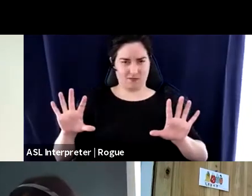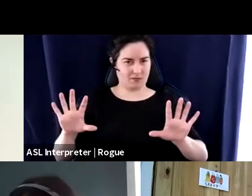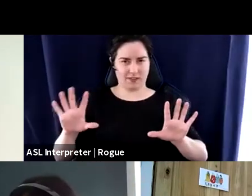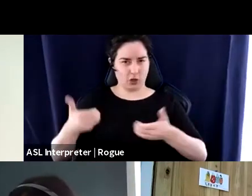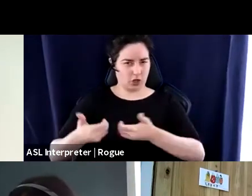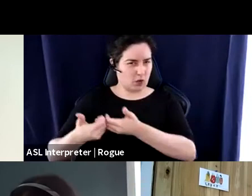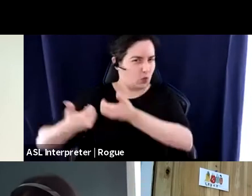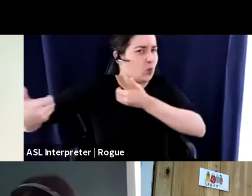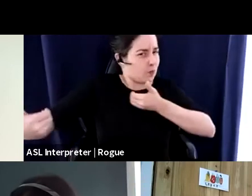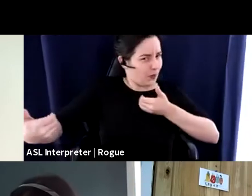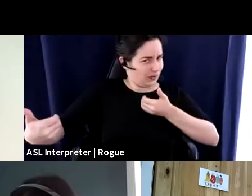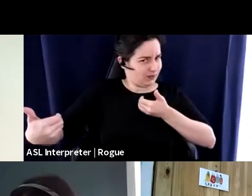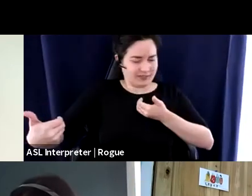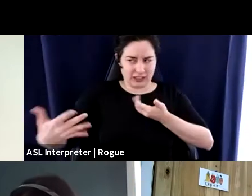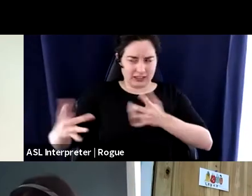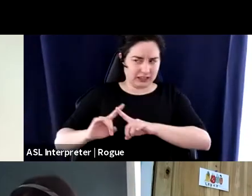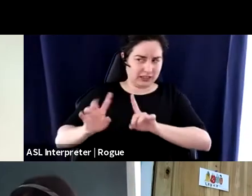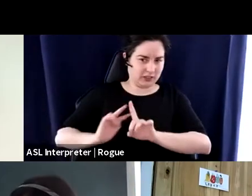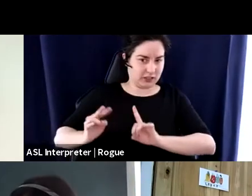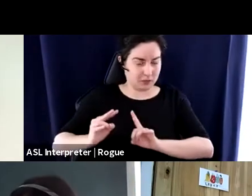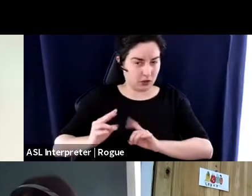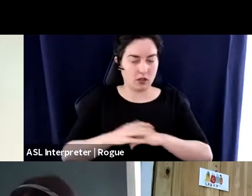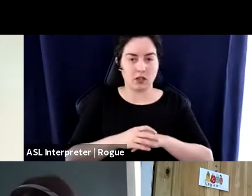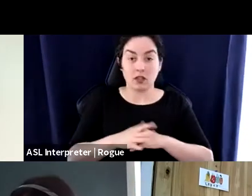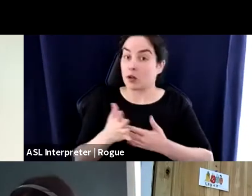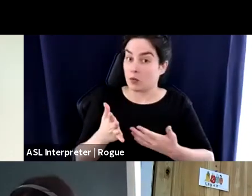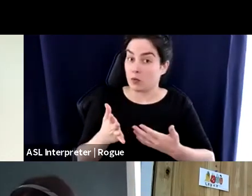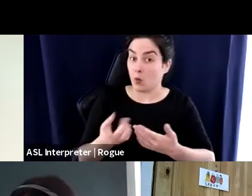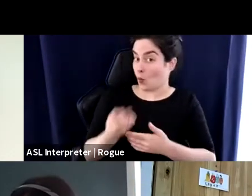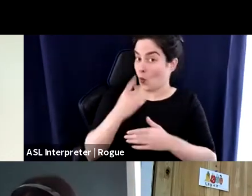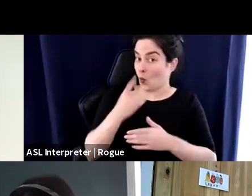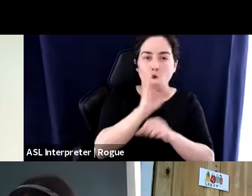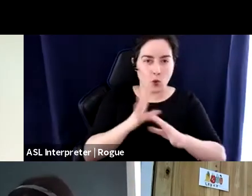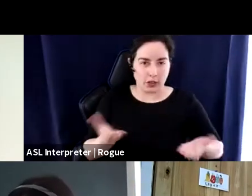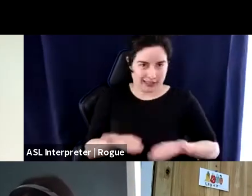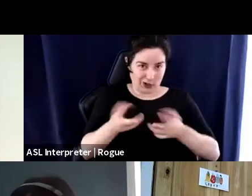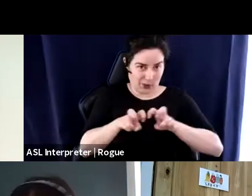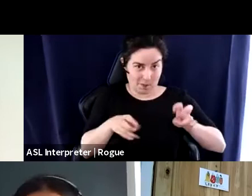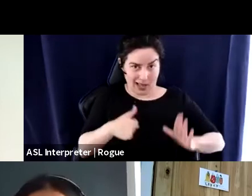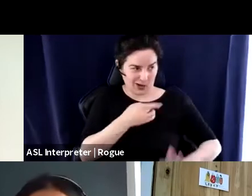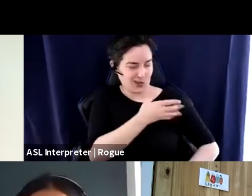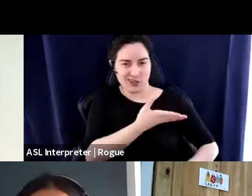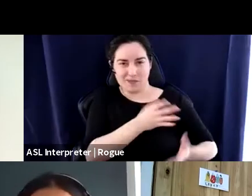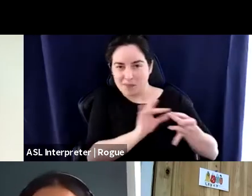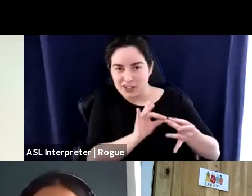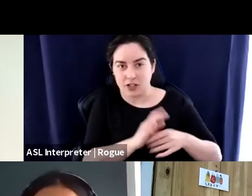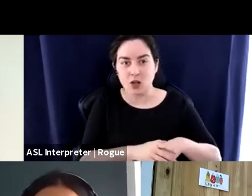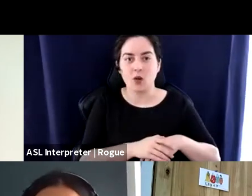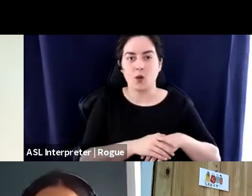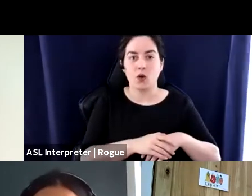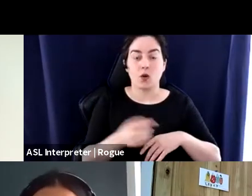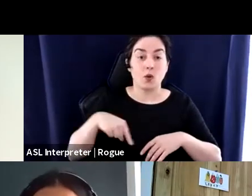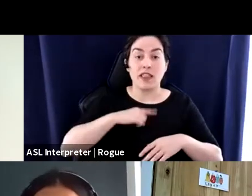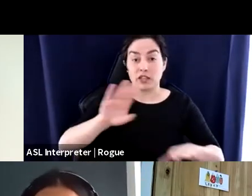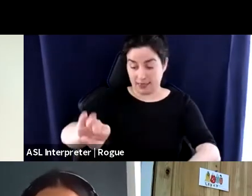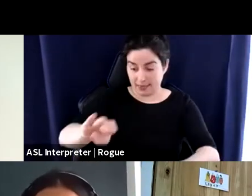was another really important point my colleagues on the panel brought up, is the idea that we're going to limit ourselves to this intellectual disability